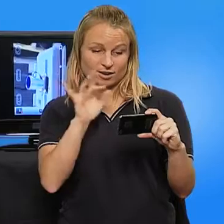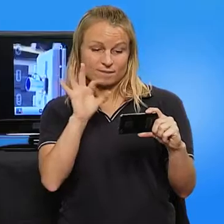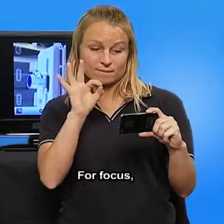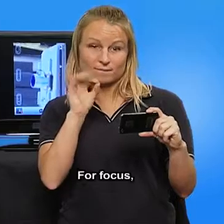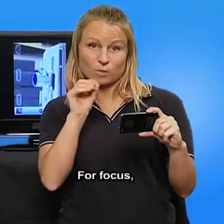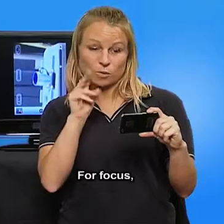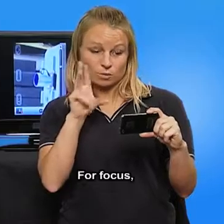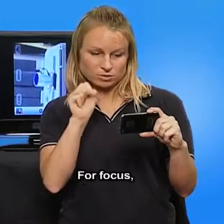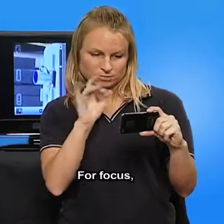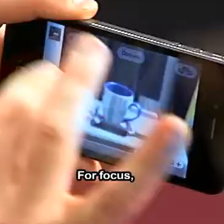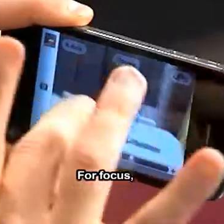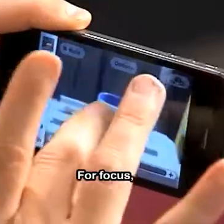For focus,